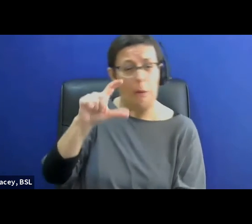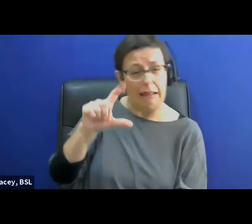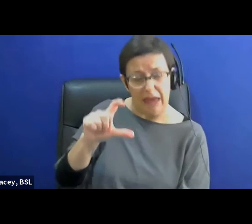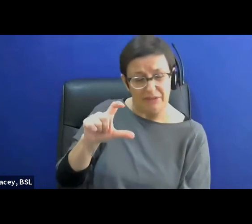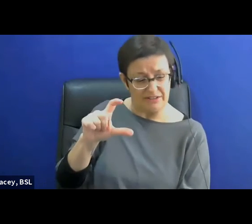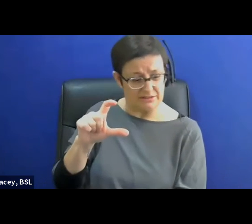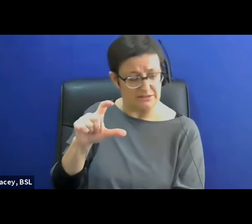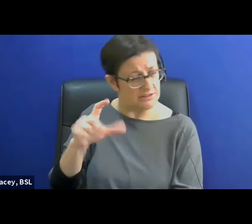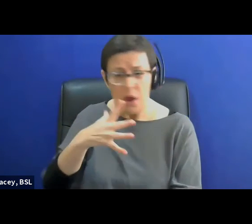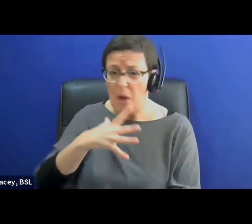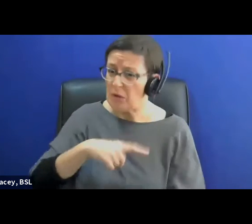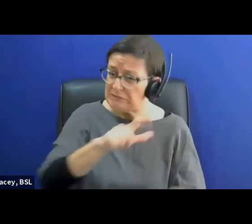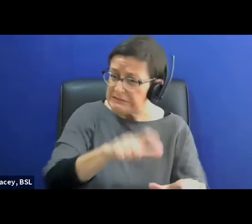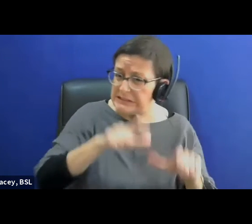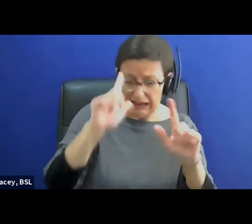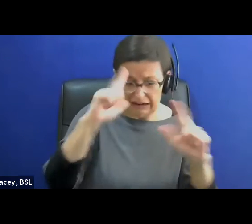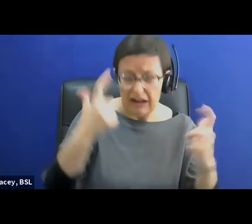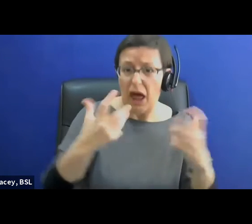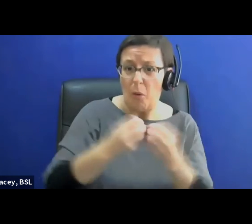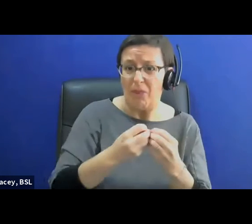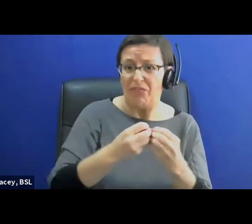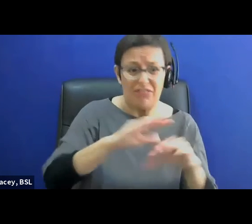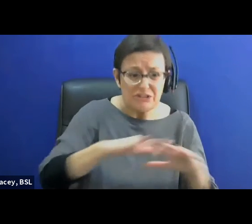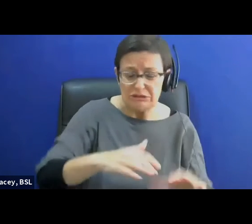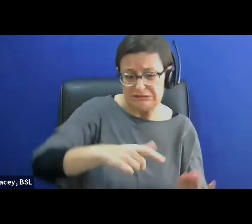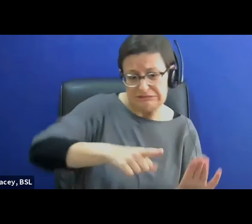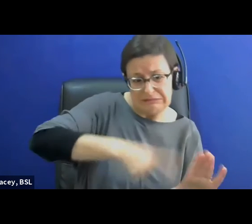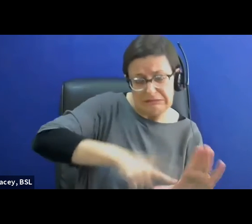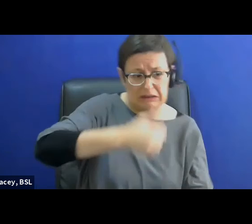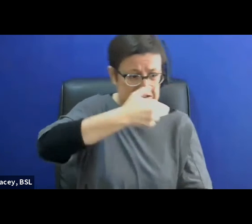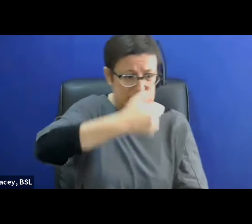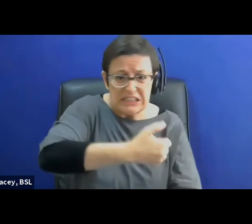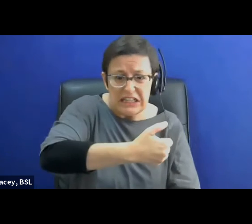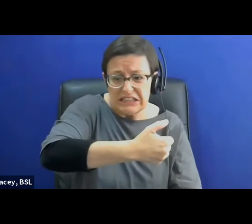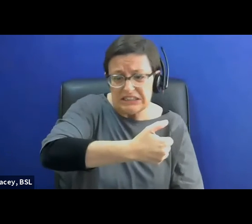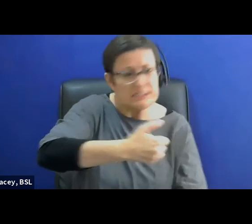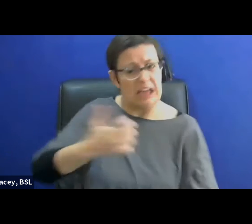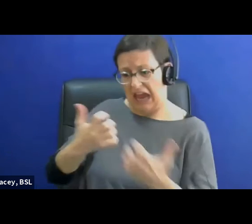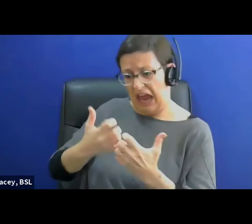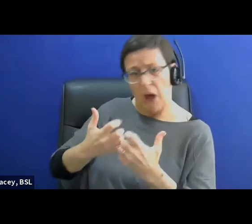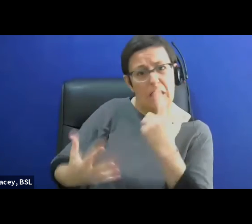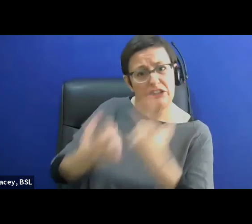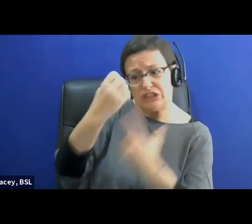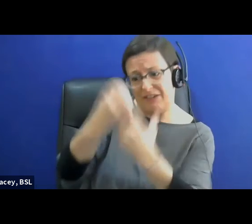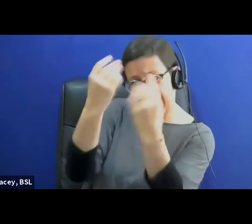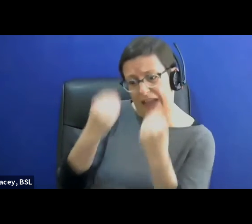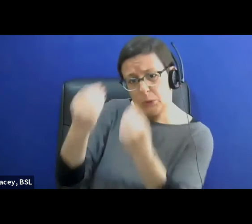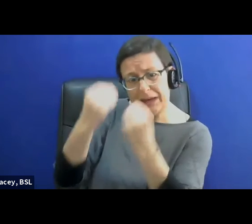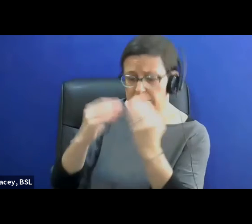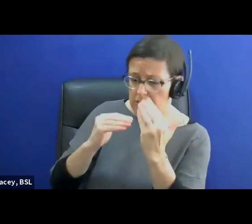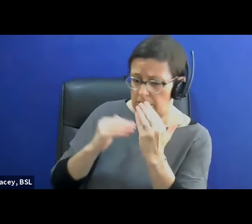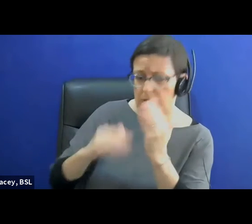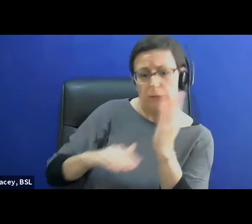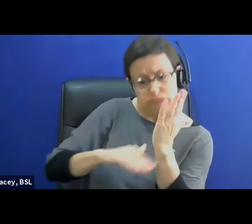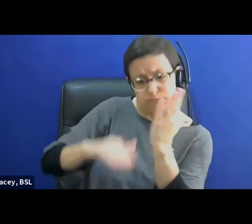a classroom with other 6-year-olds? Was his education help him be in a classroom with 6-year-olds? So